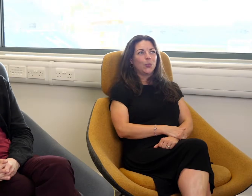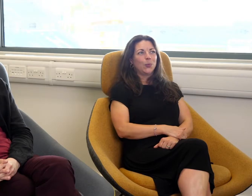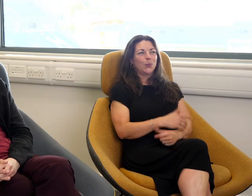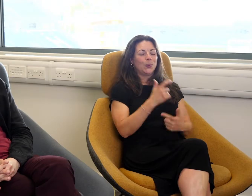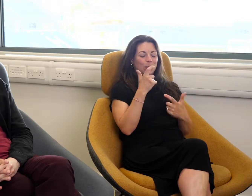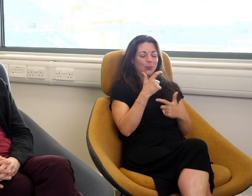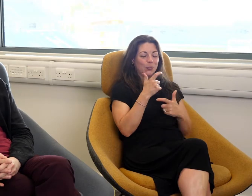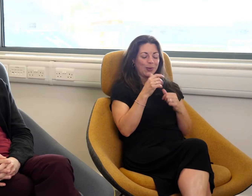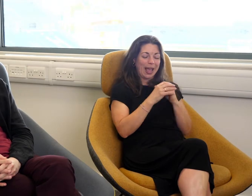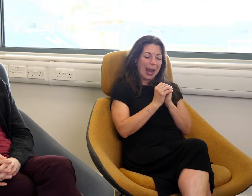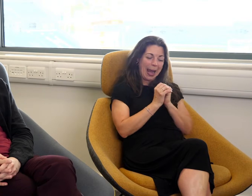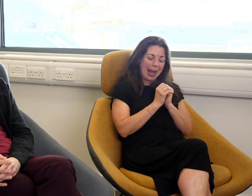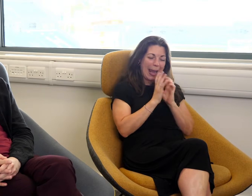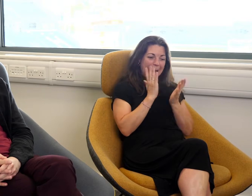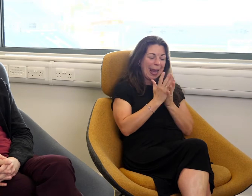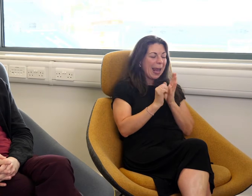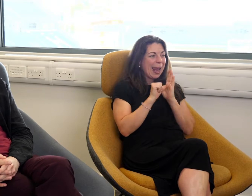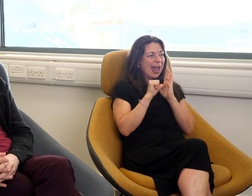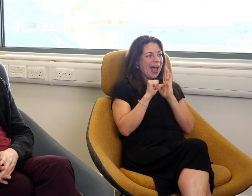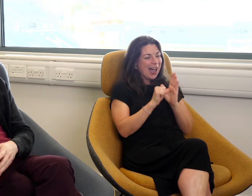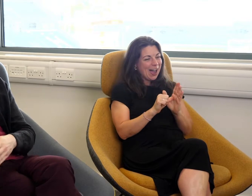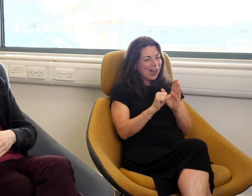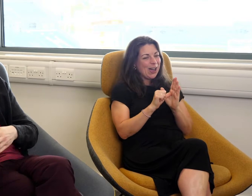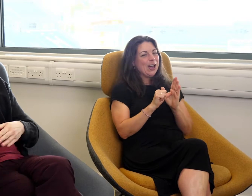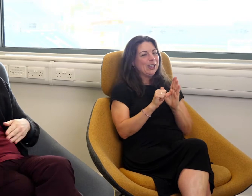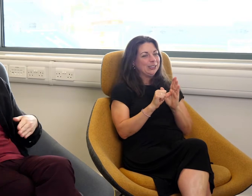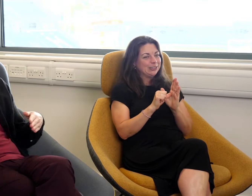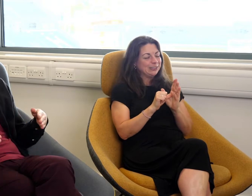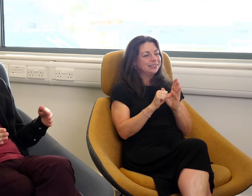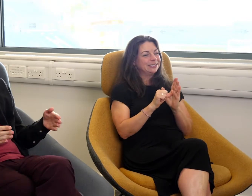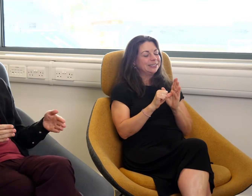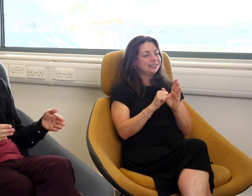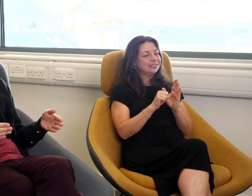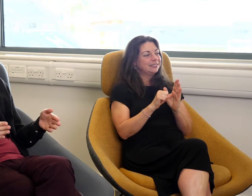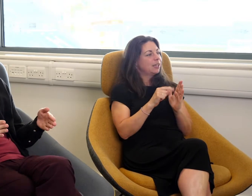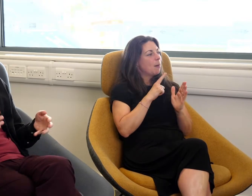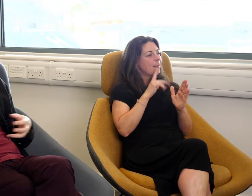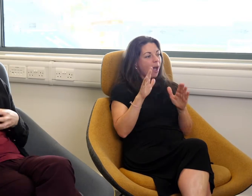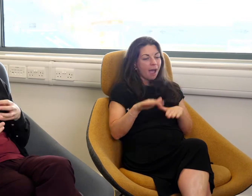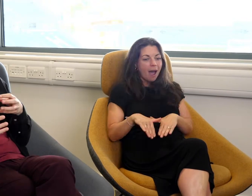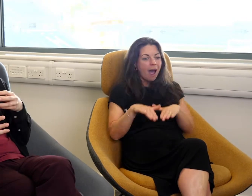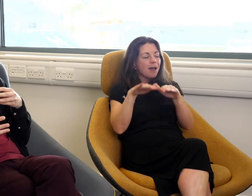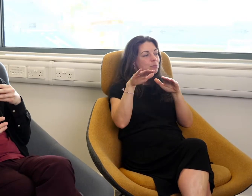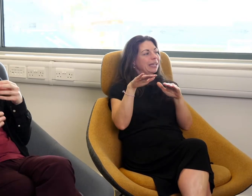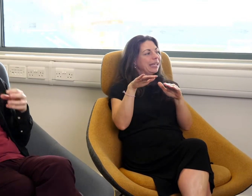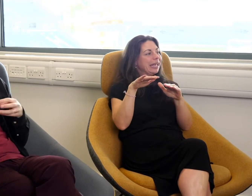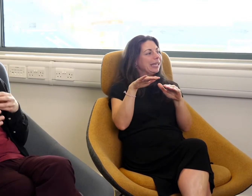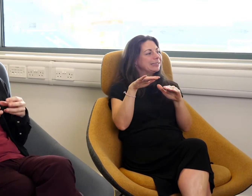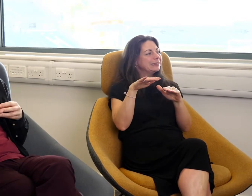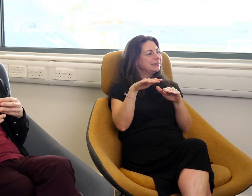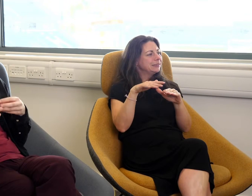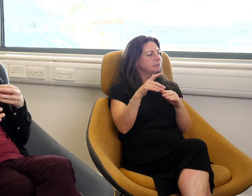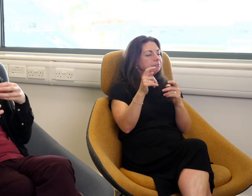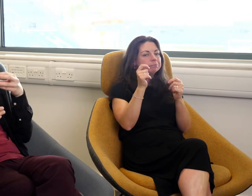That's really hard because, as I say, because of my upbringing and kind of not really thinking much about politics for a long